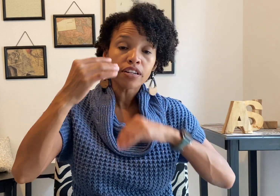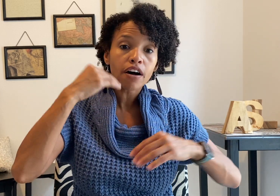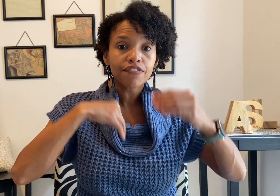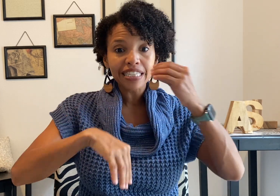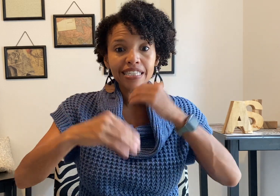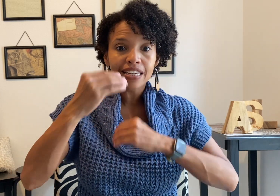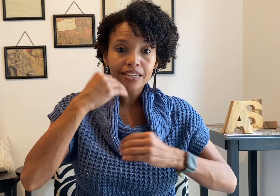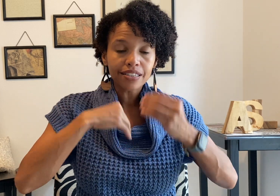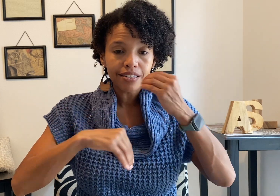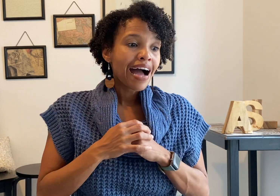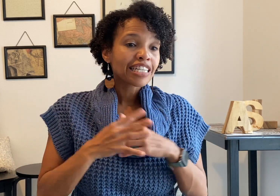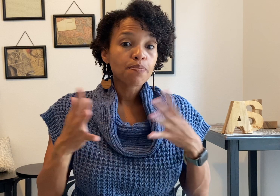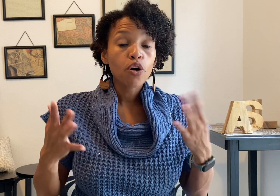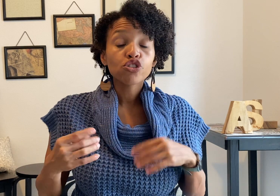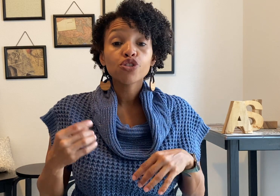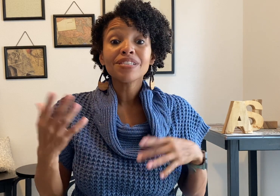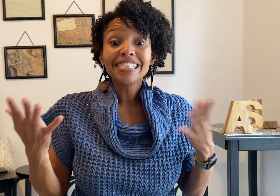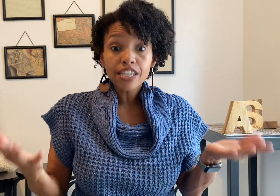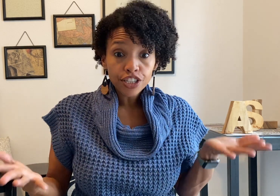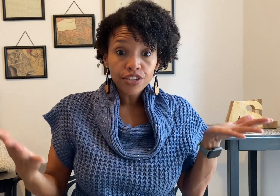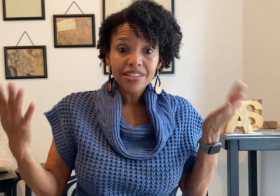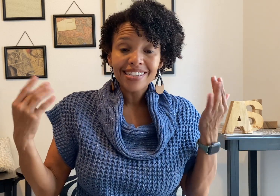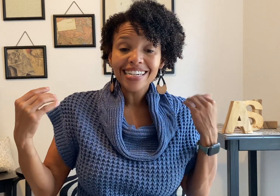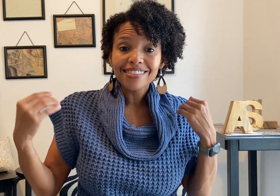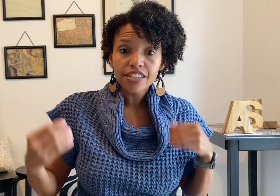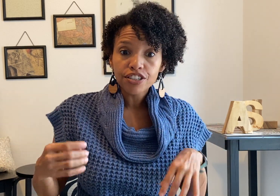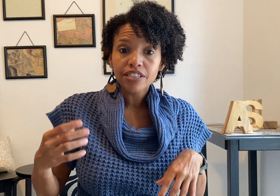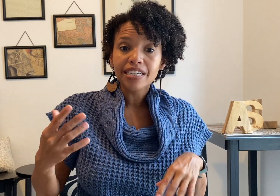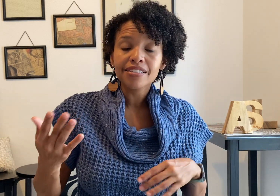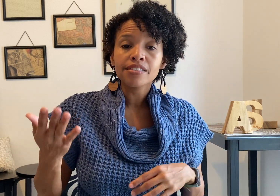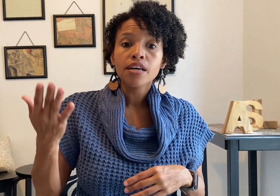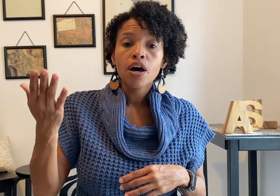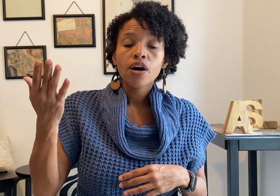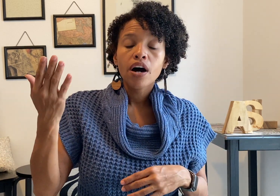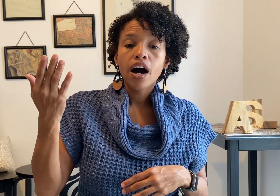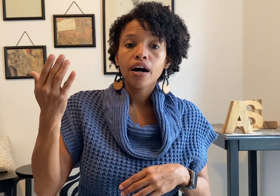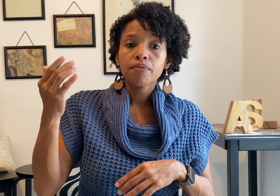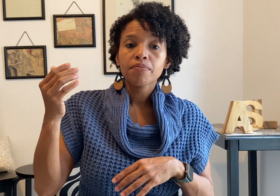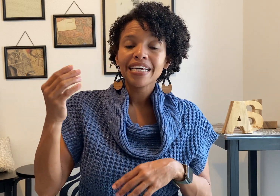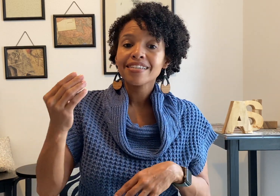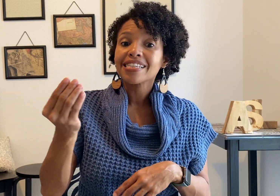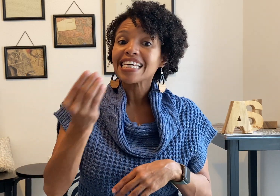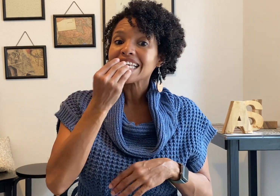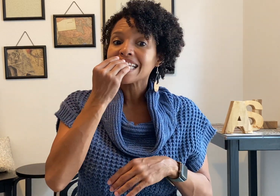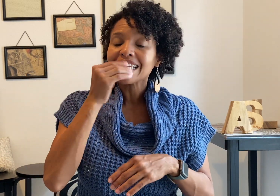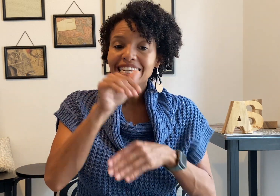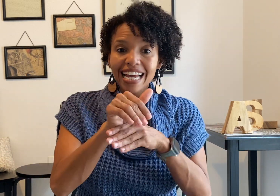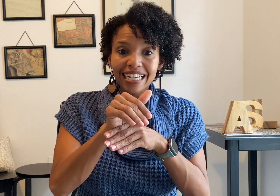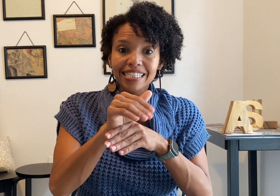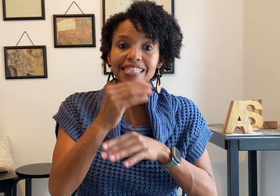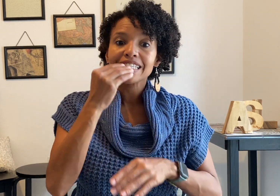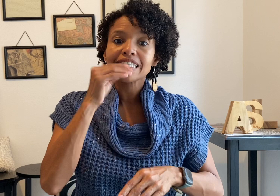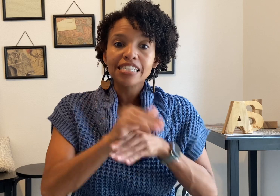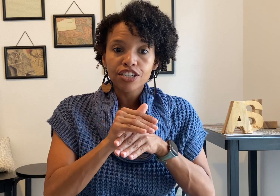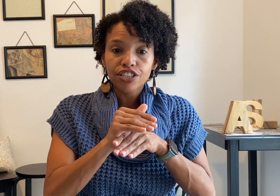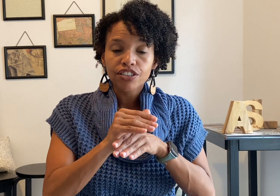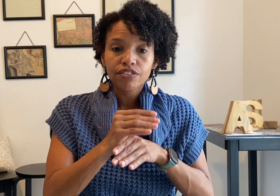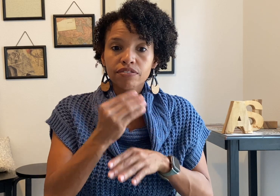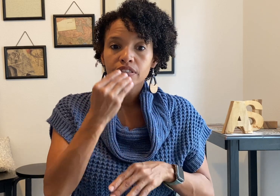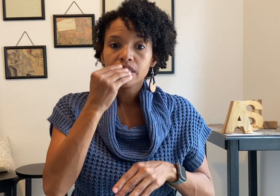of eating, as opposed to dinner. The sign dinner is eat night, dinner.